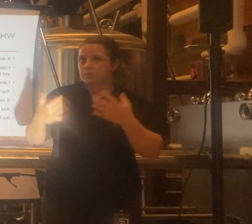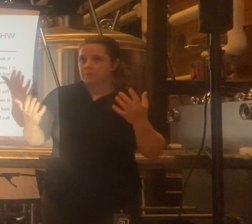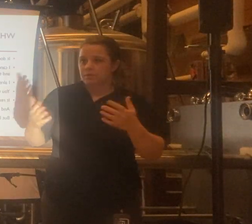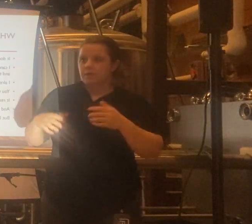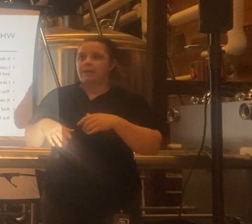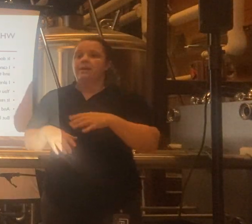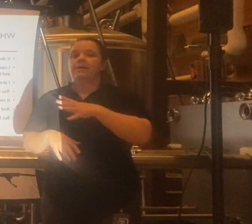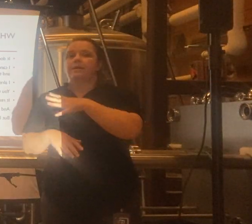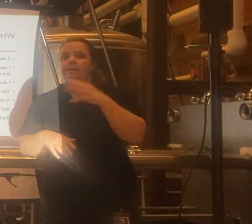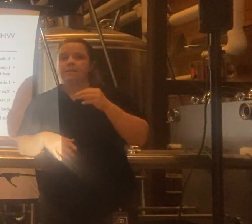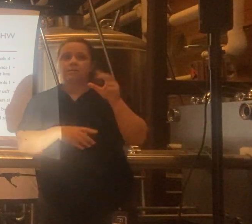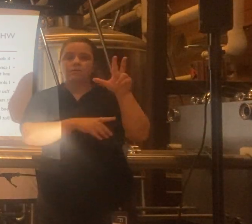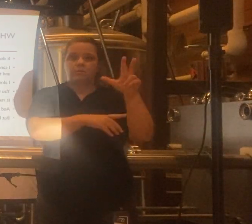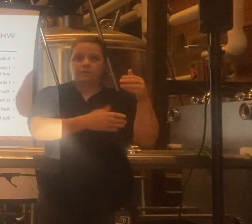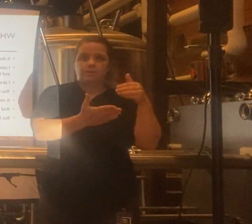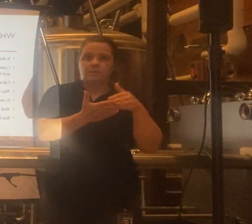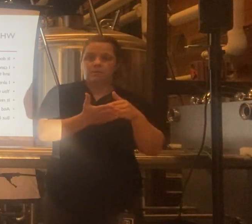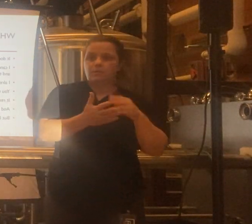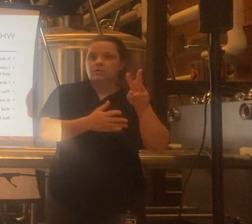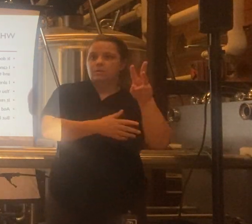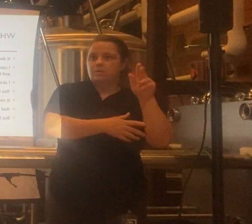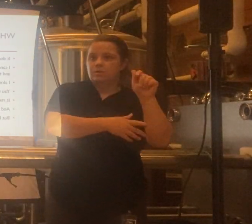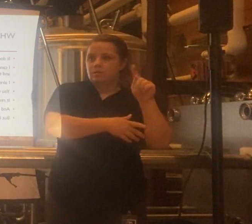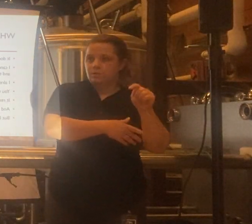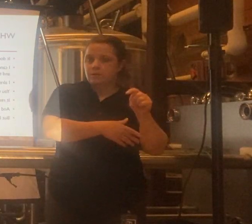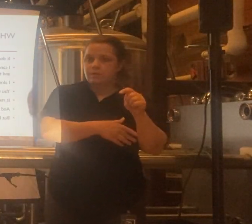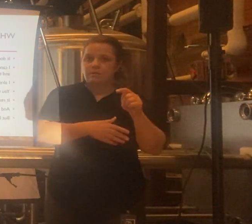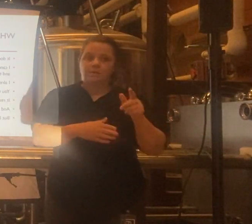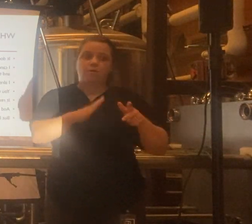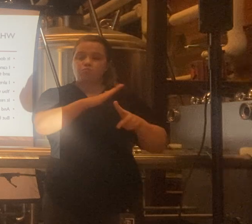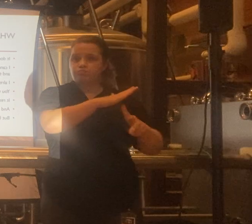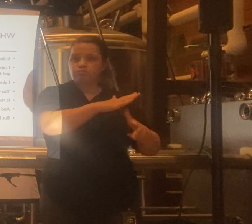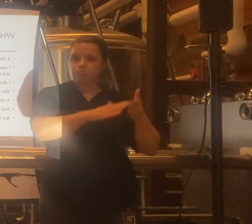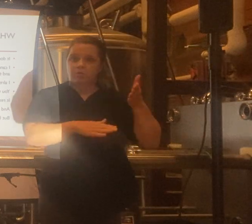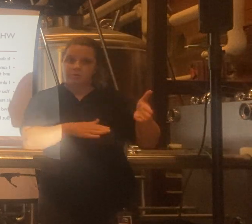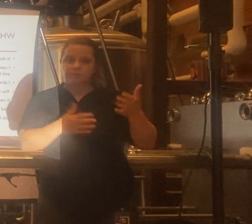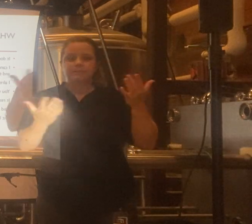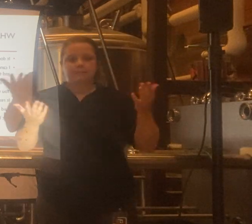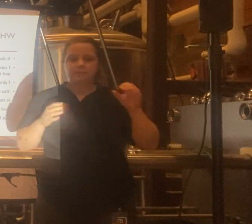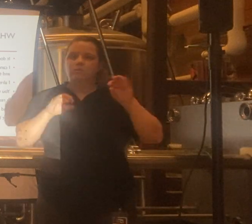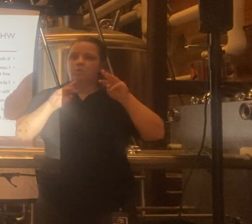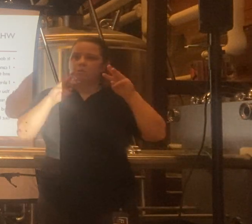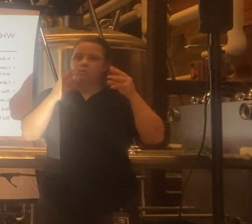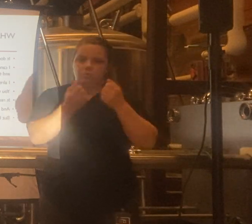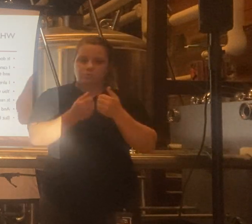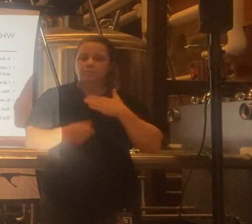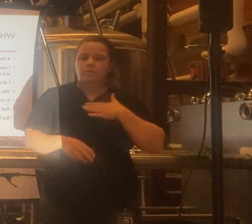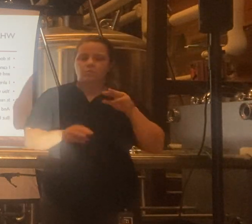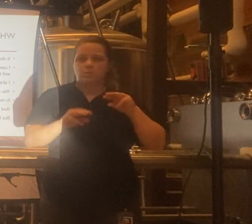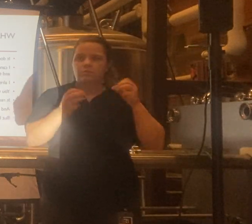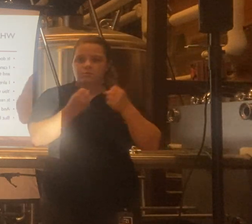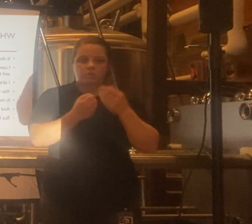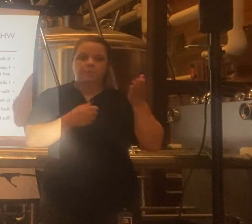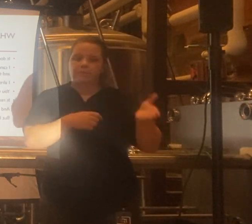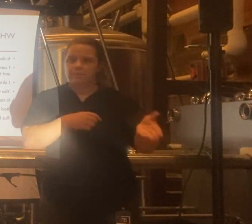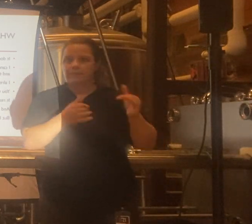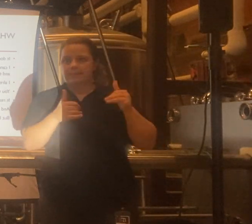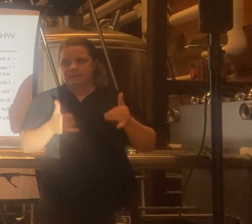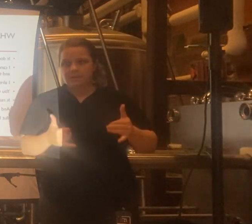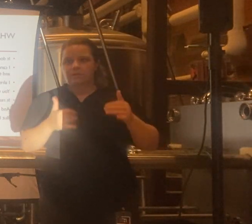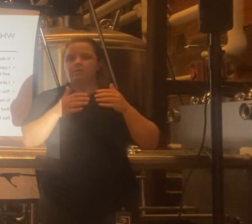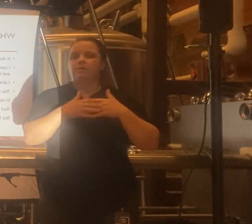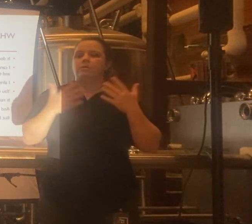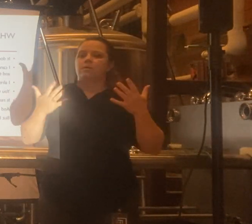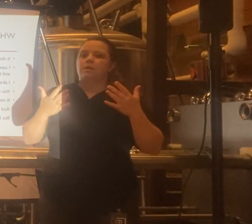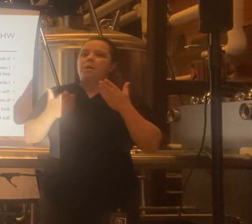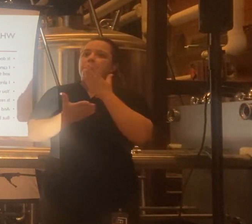it's in the Prezzo later, that I had in my garage, which is now in my workshop where I'm at now, which we'll talk about. So I had some of the parts,